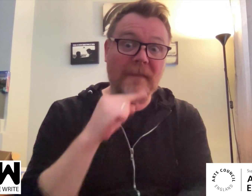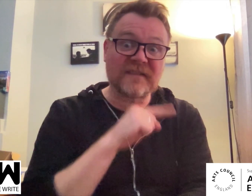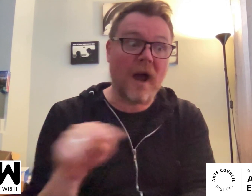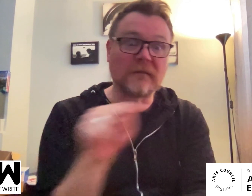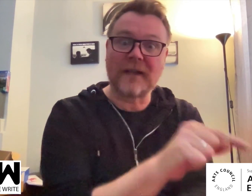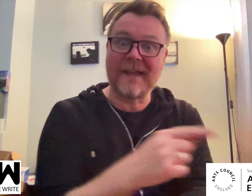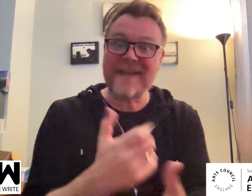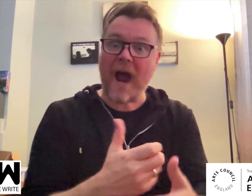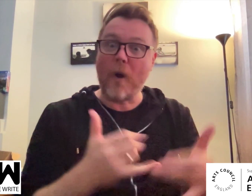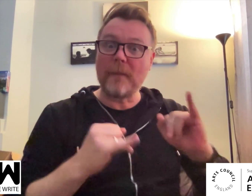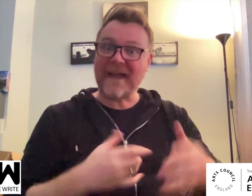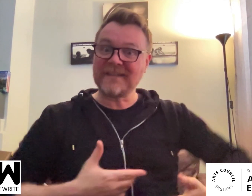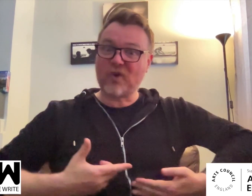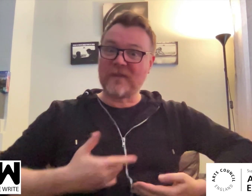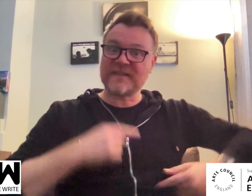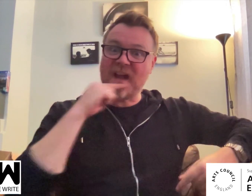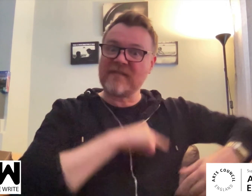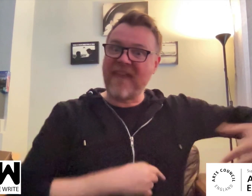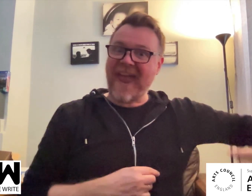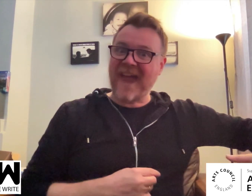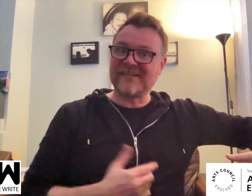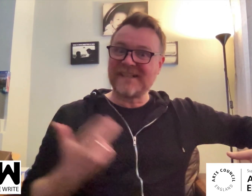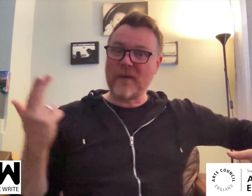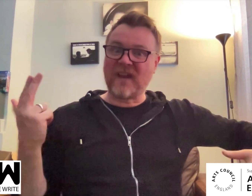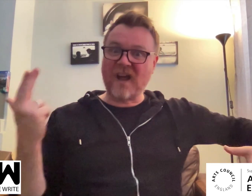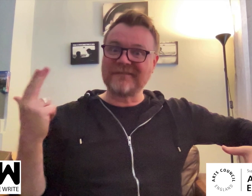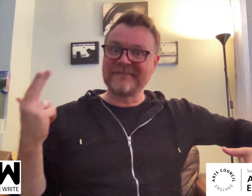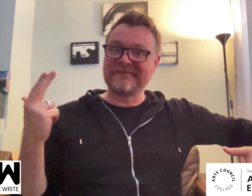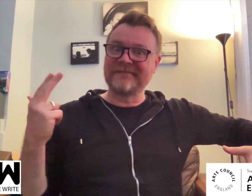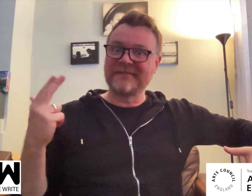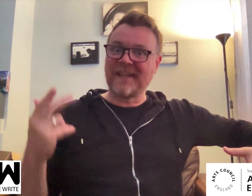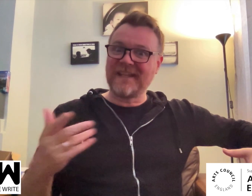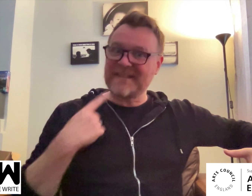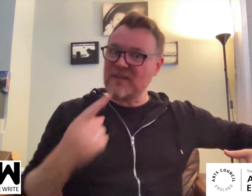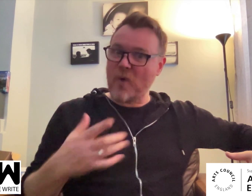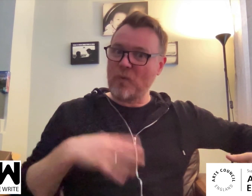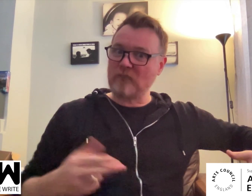in this one particular area. Maybe they get the son, the baddies get the son. They're sat there with